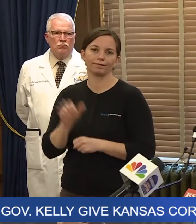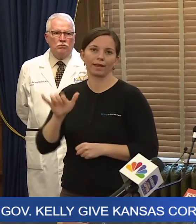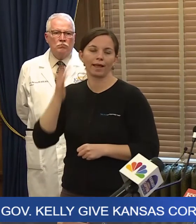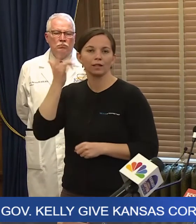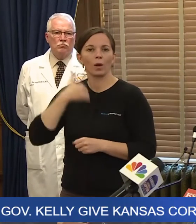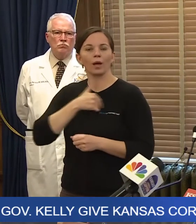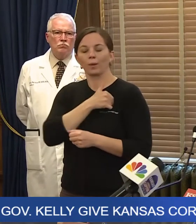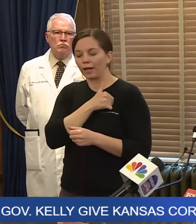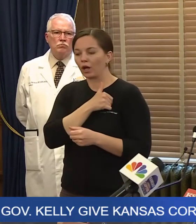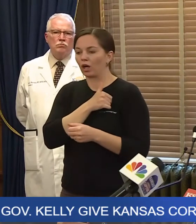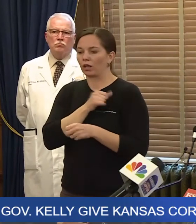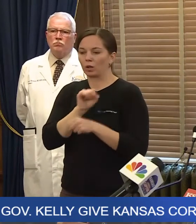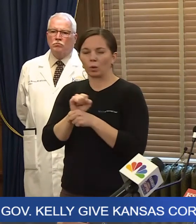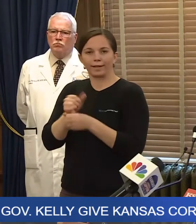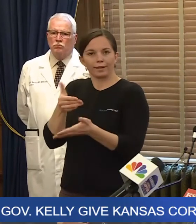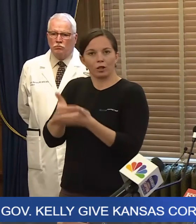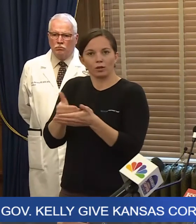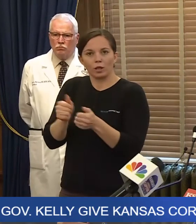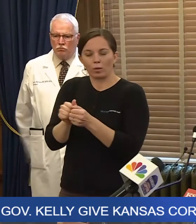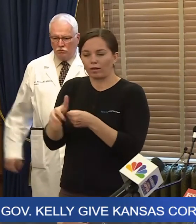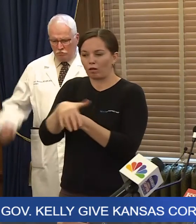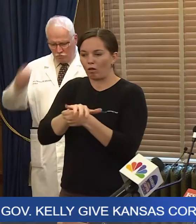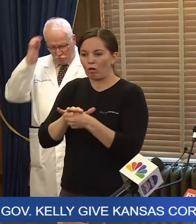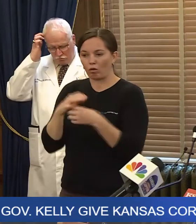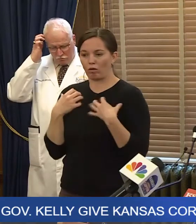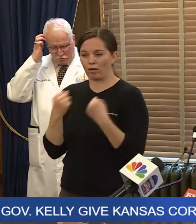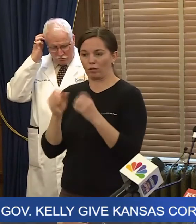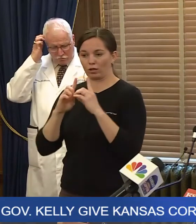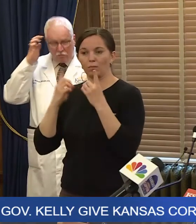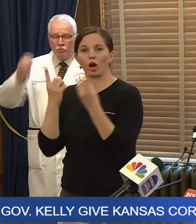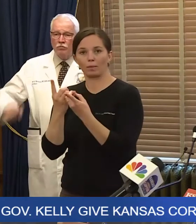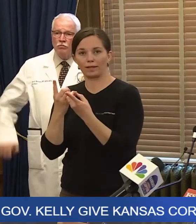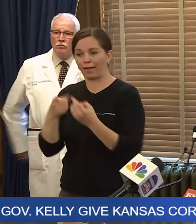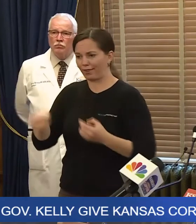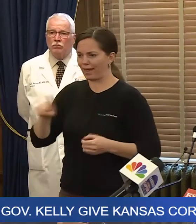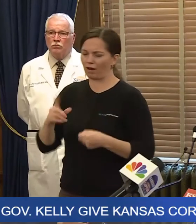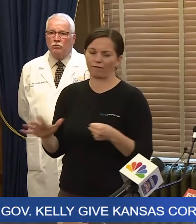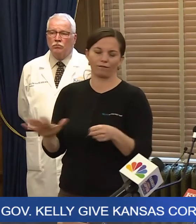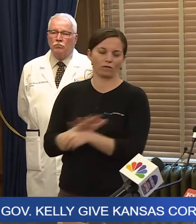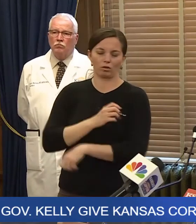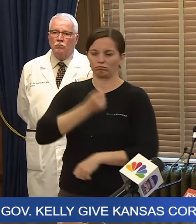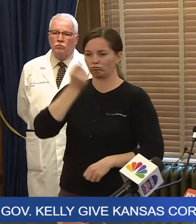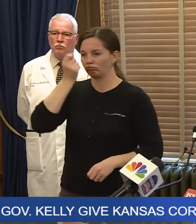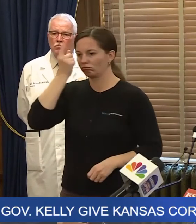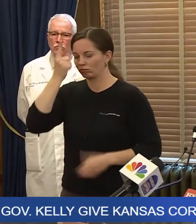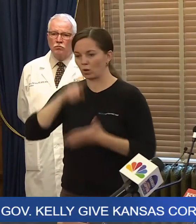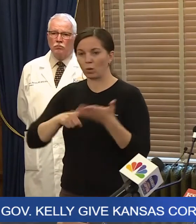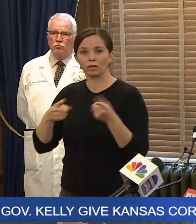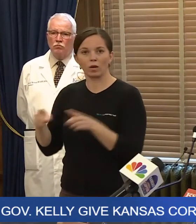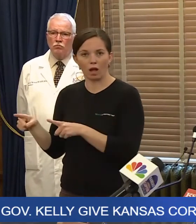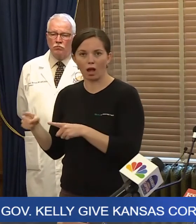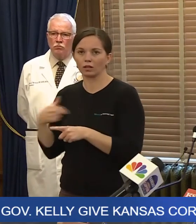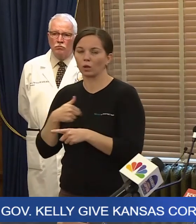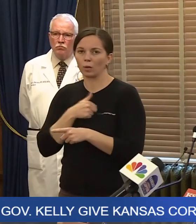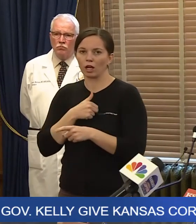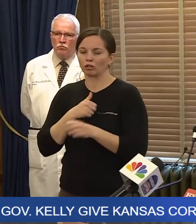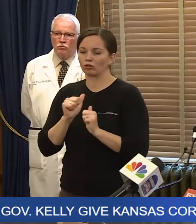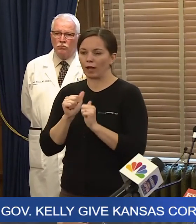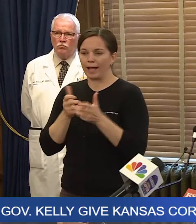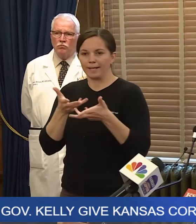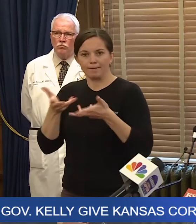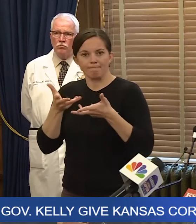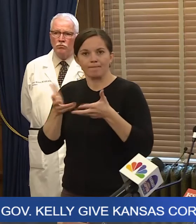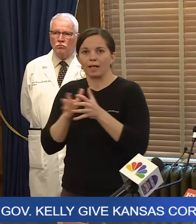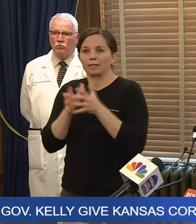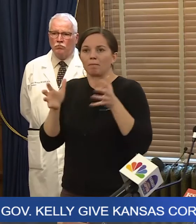closely with our local public health departments. They're fully aware of what's going on, and we're doing everything we can to get